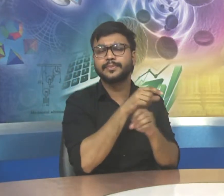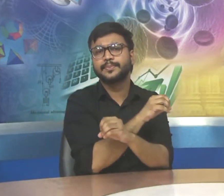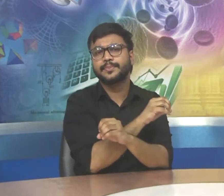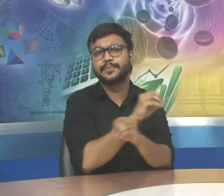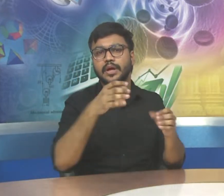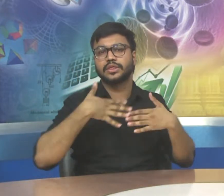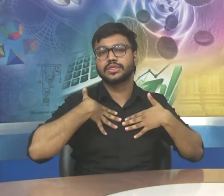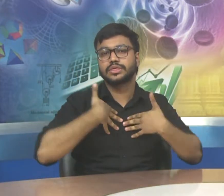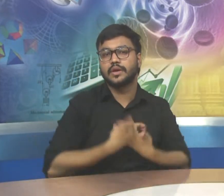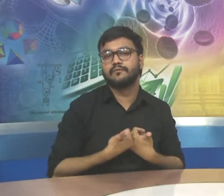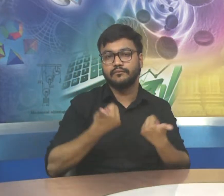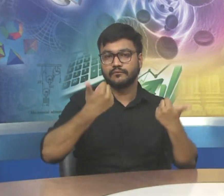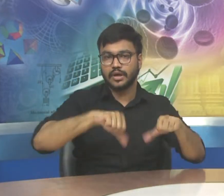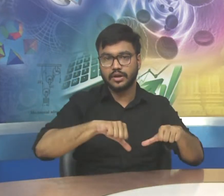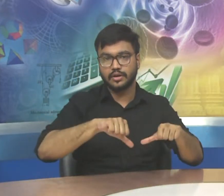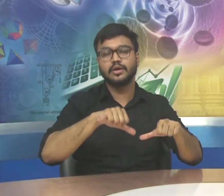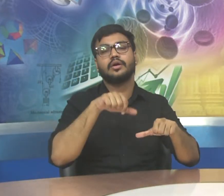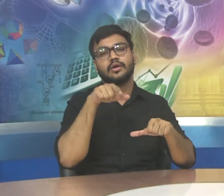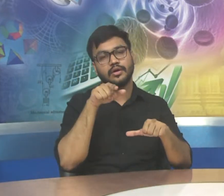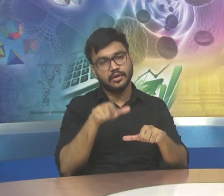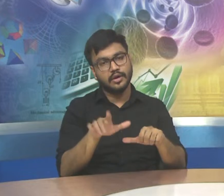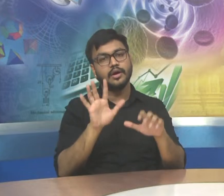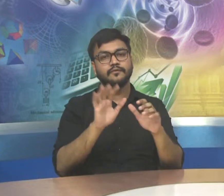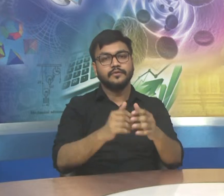talk, play, etc.